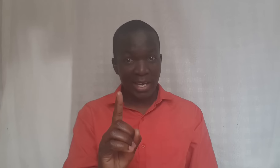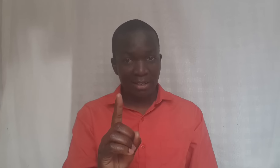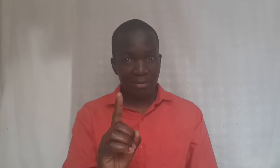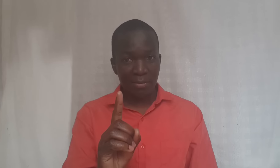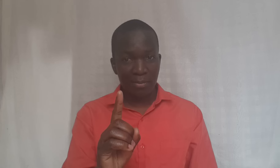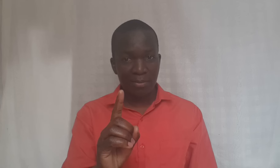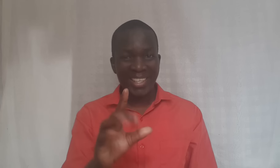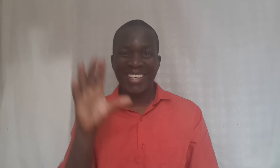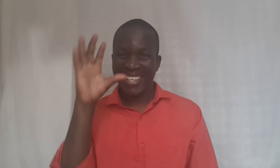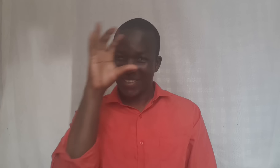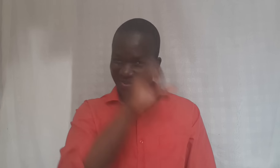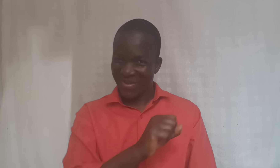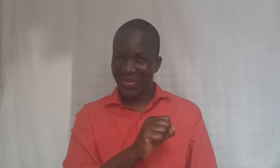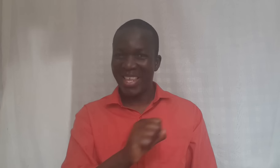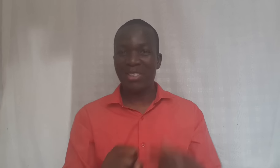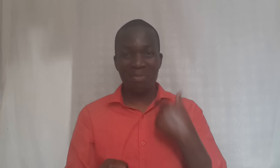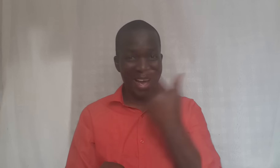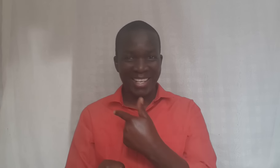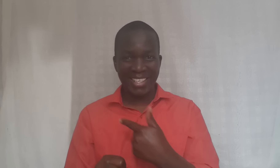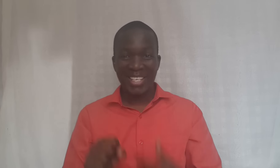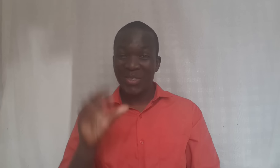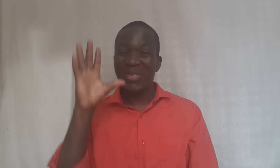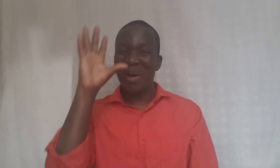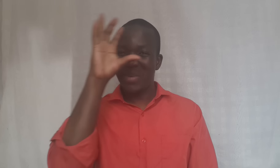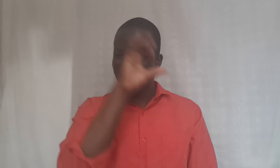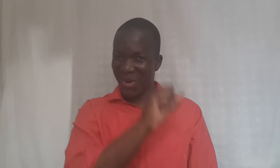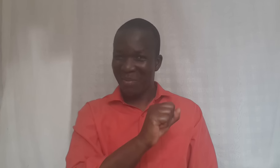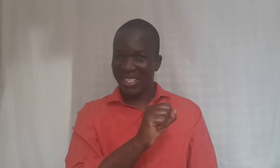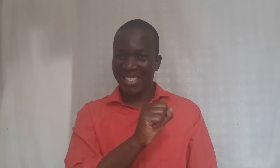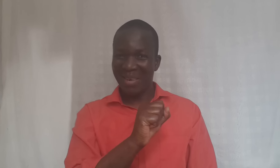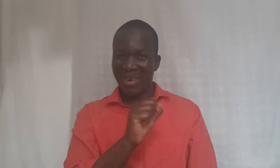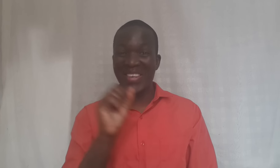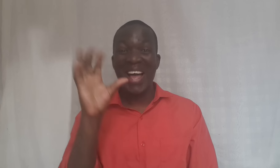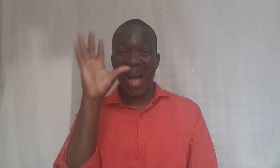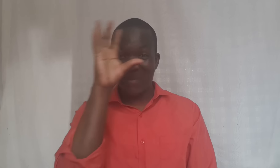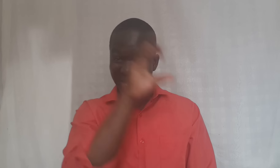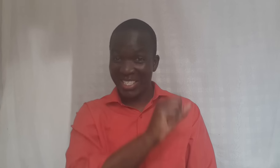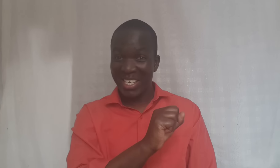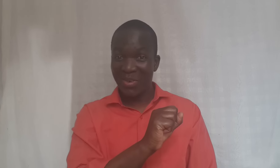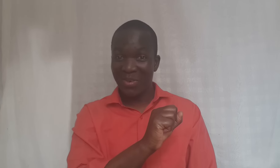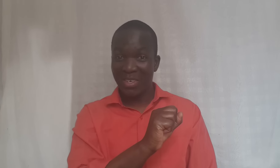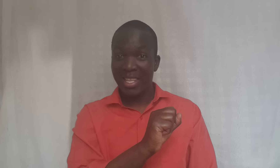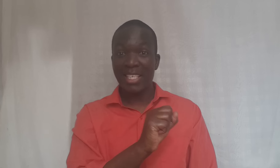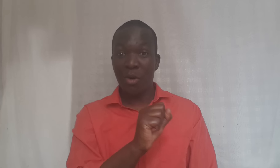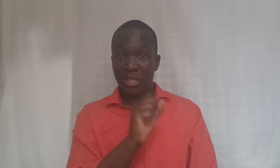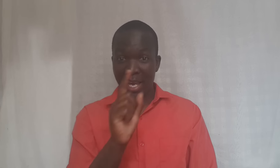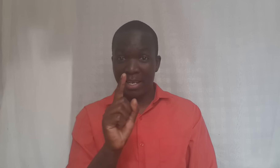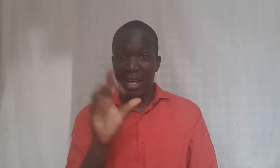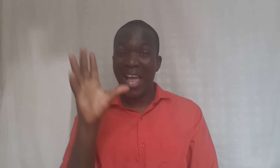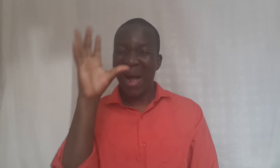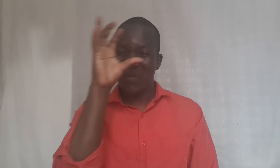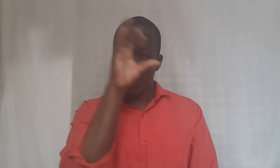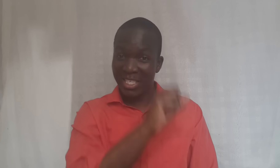sign. With a smile. So this one means you are missing someone. I'm missing you. That's how we sign. I'm missing